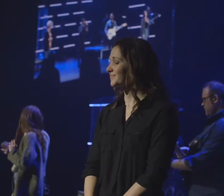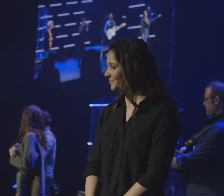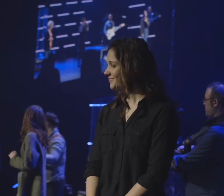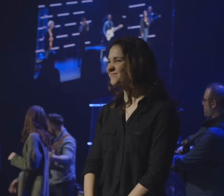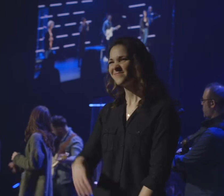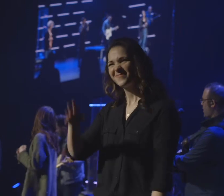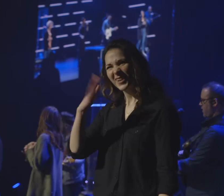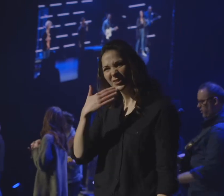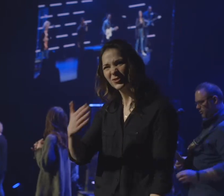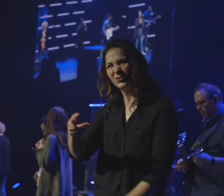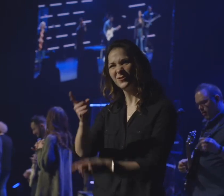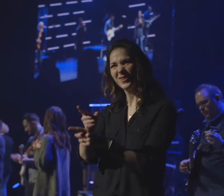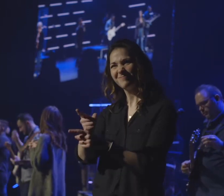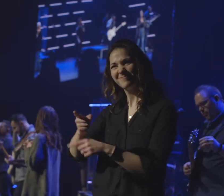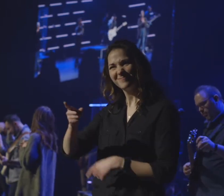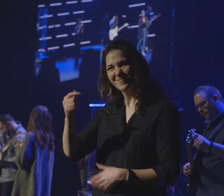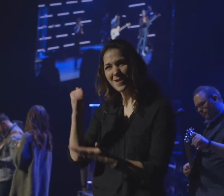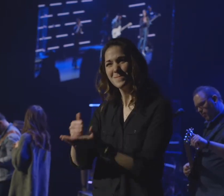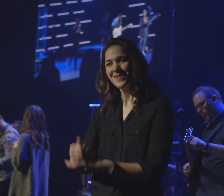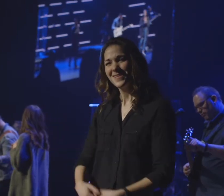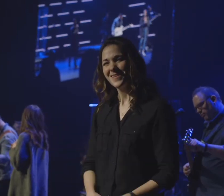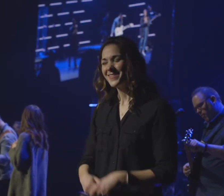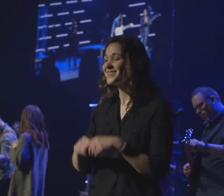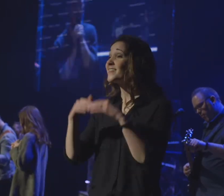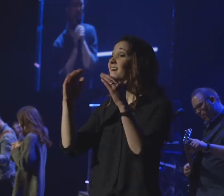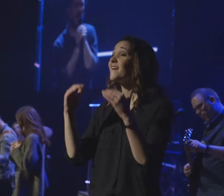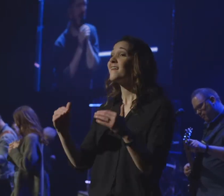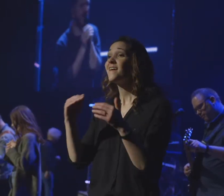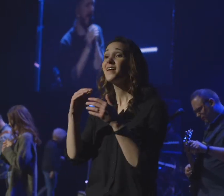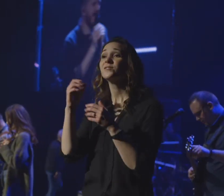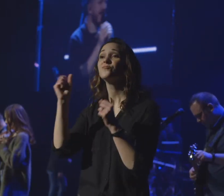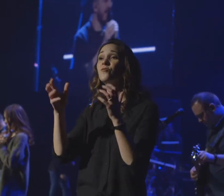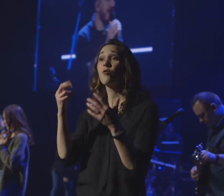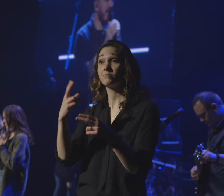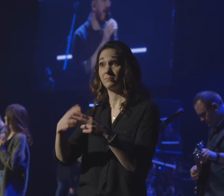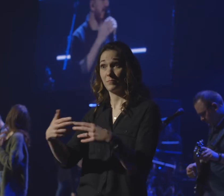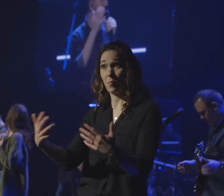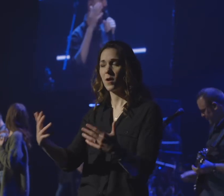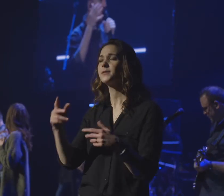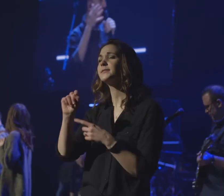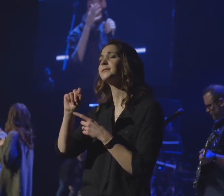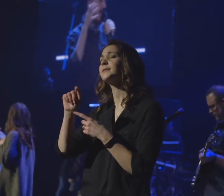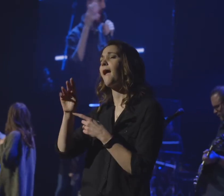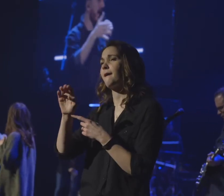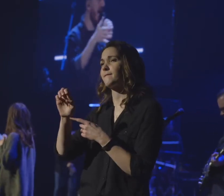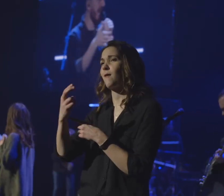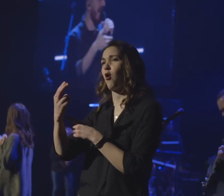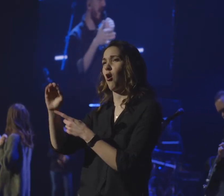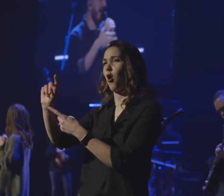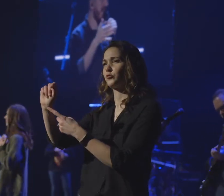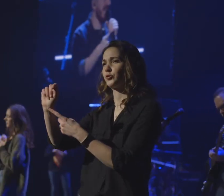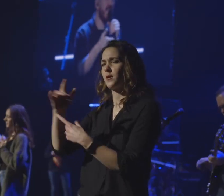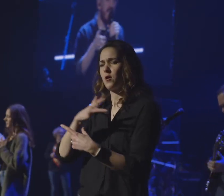God is good, amen? Amen. So this next song that we're going to sing is called Take Heart, and it comes from a